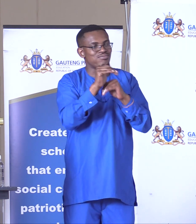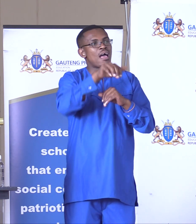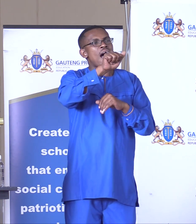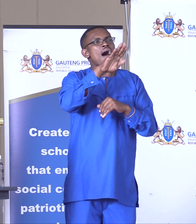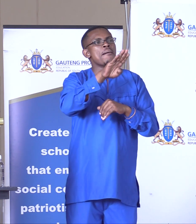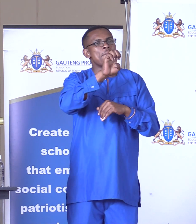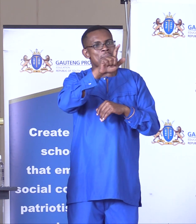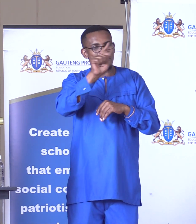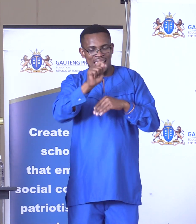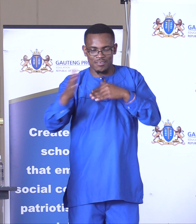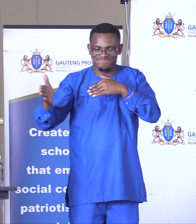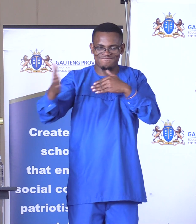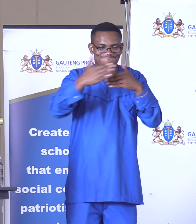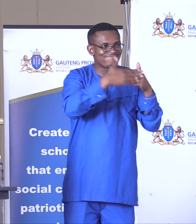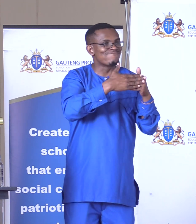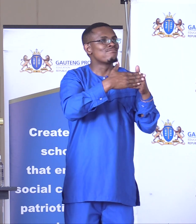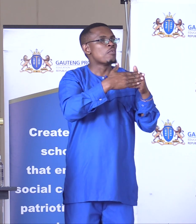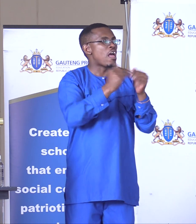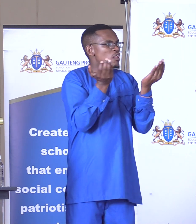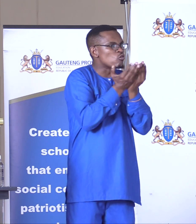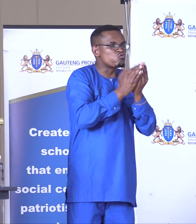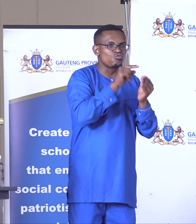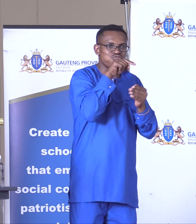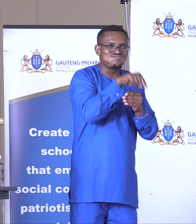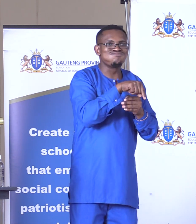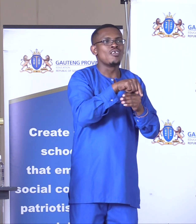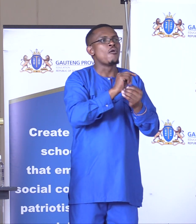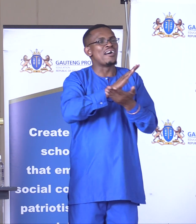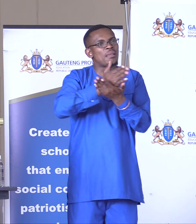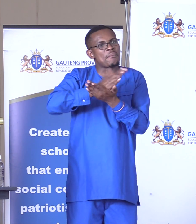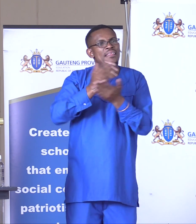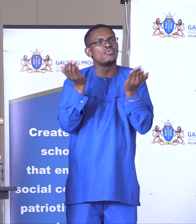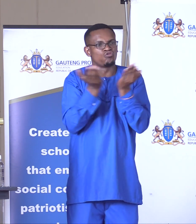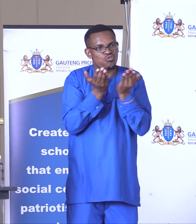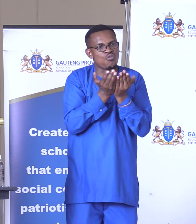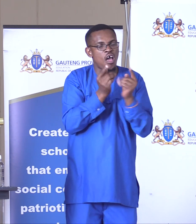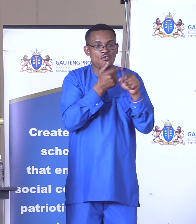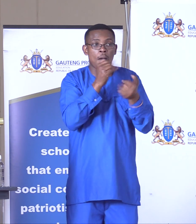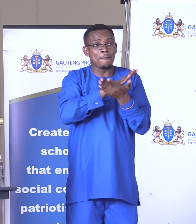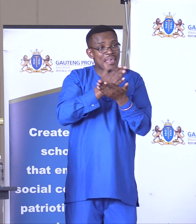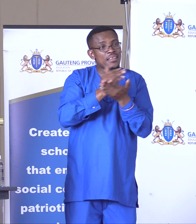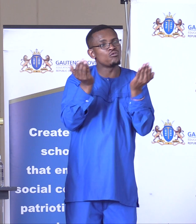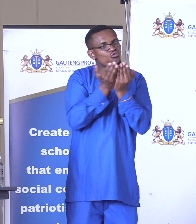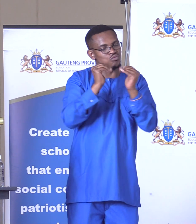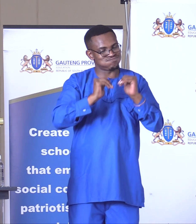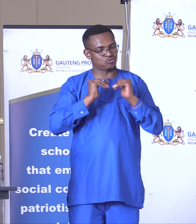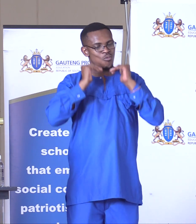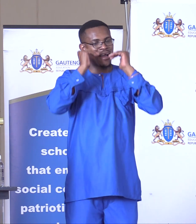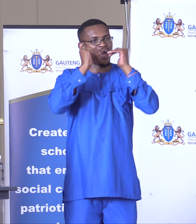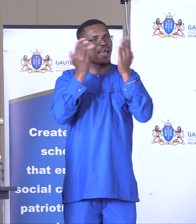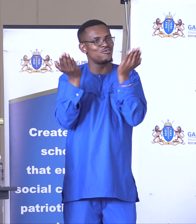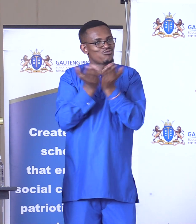closed and the entire place was Mapenane Middle School. And from middle school to a high